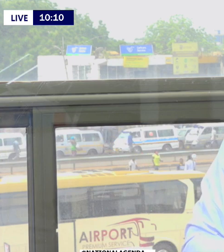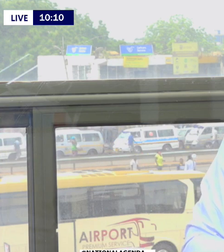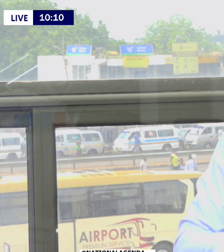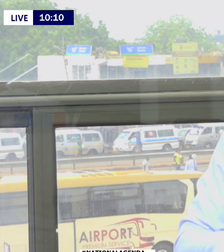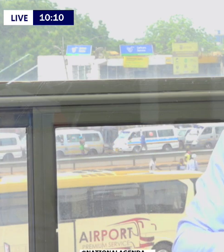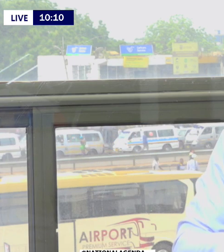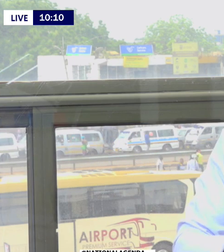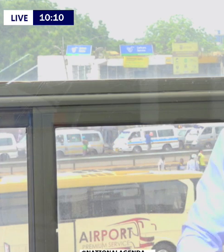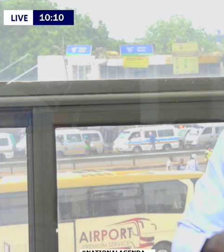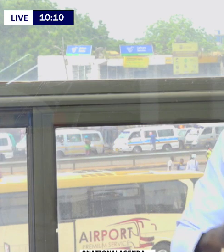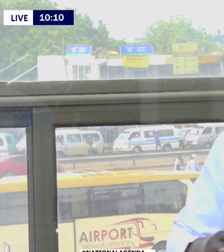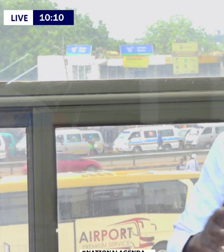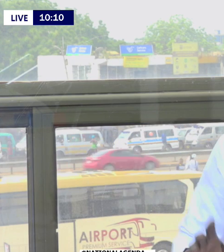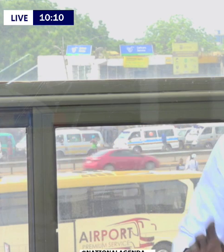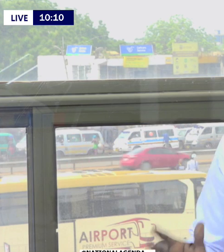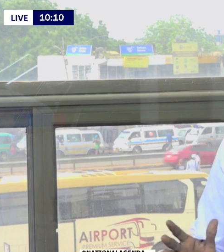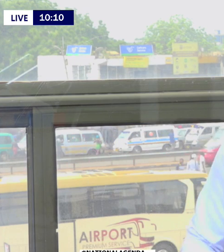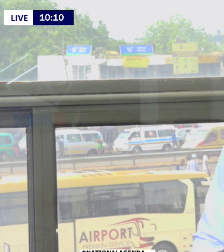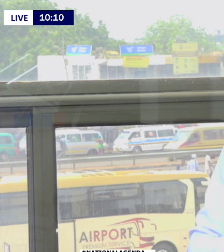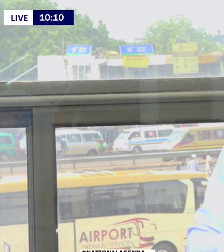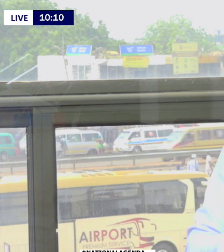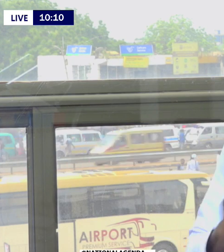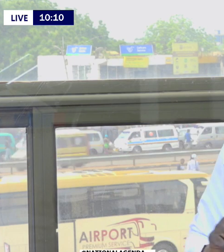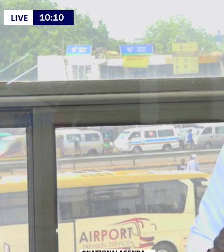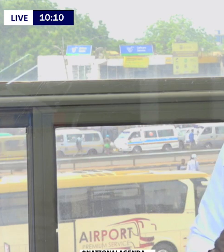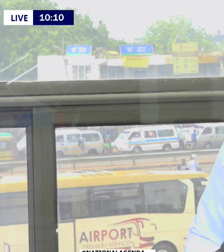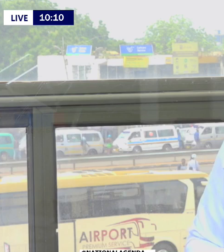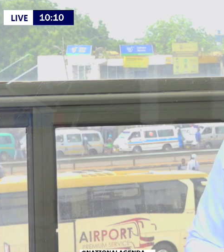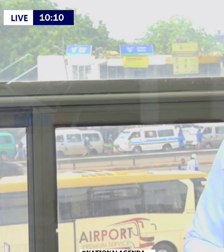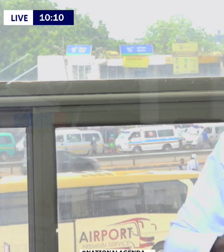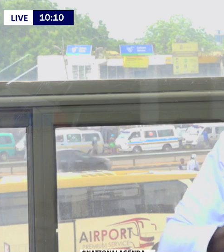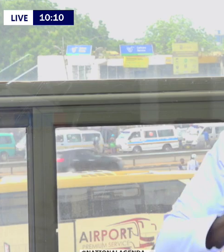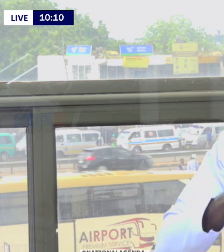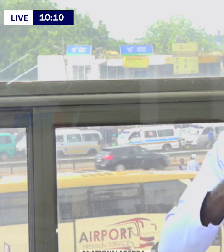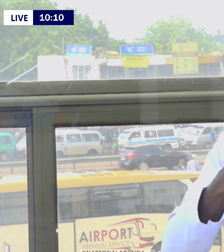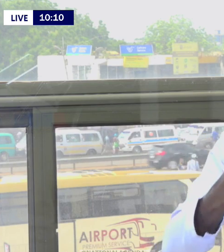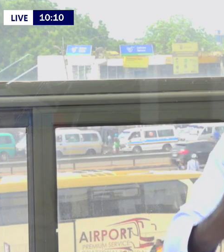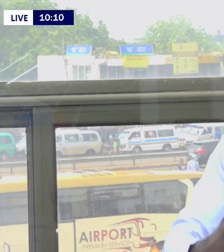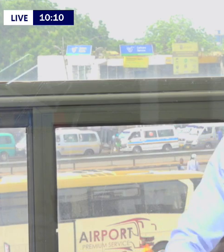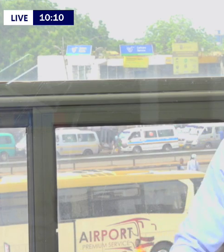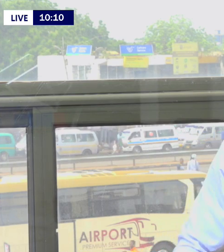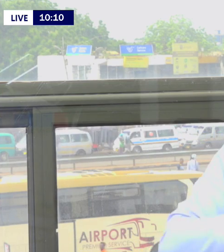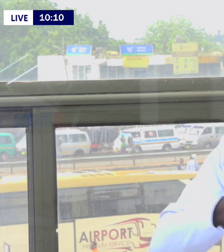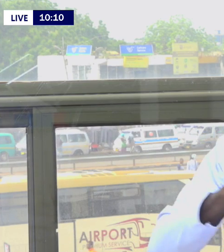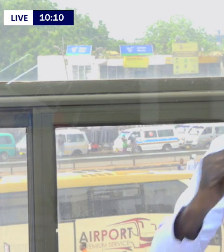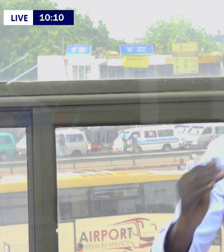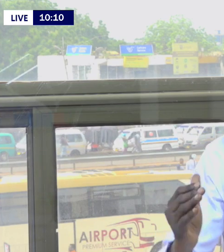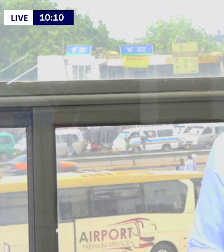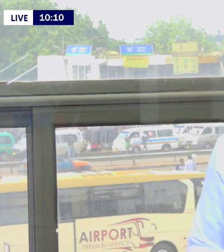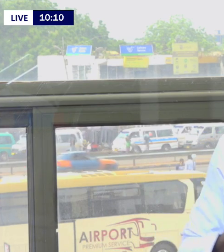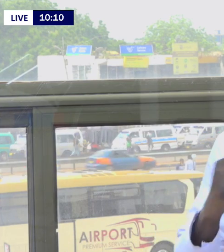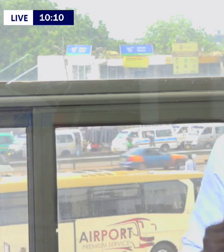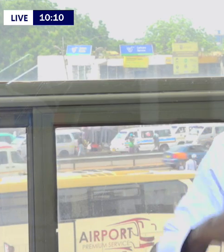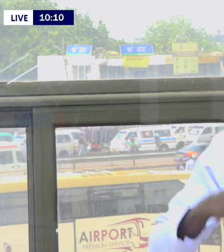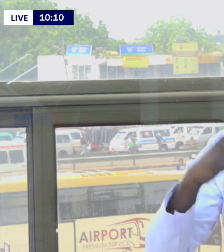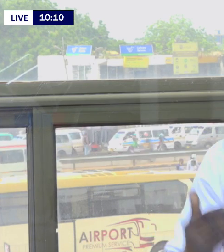yare ba ye mienu miensa ba o man yi mu na president two o man ni ena yai suya huwa diye ye huse diye si